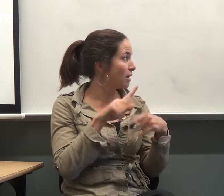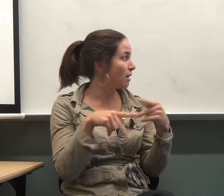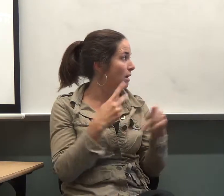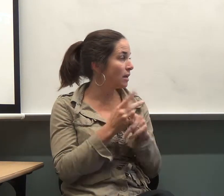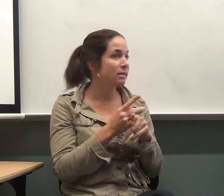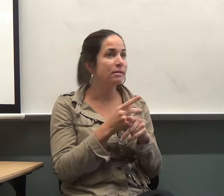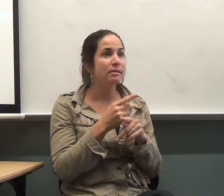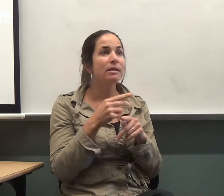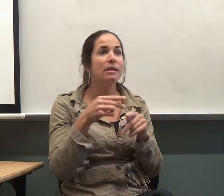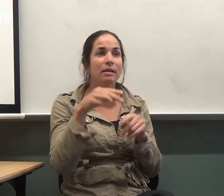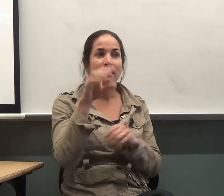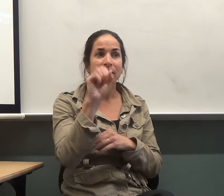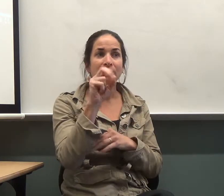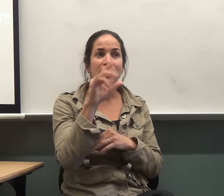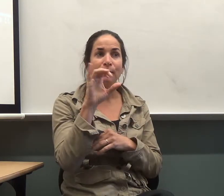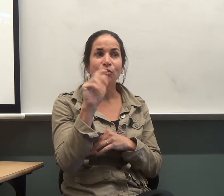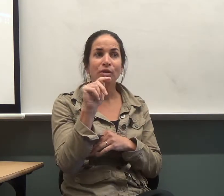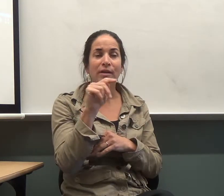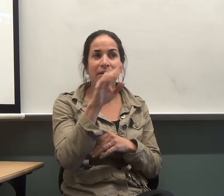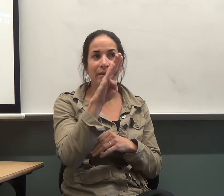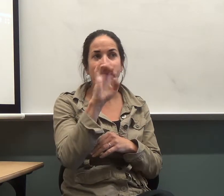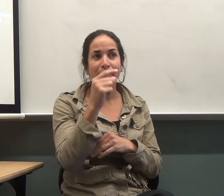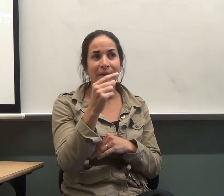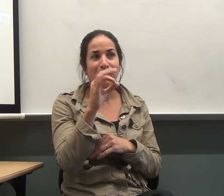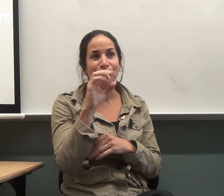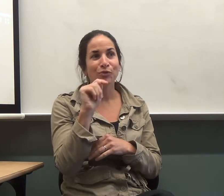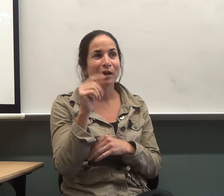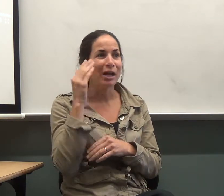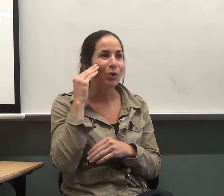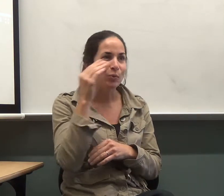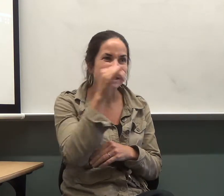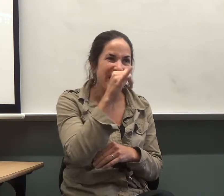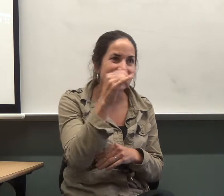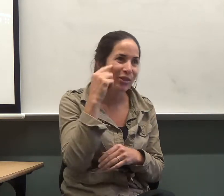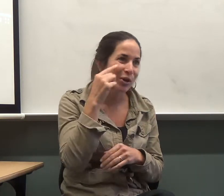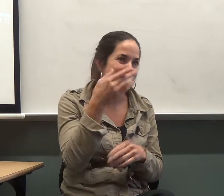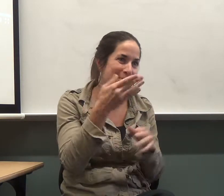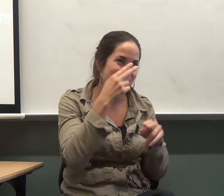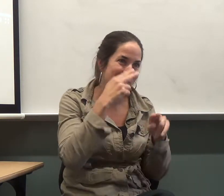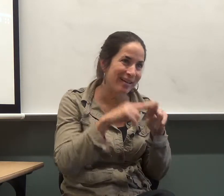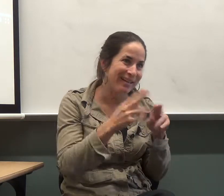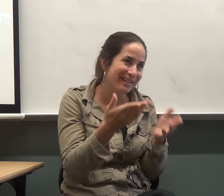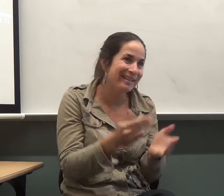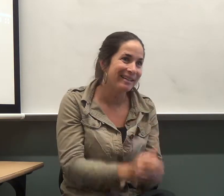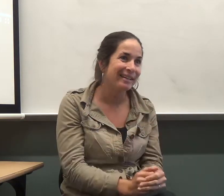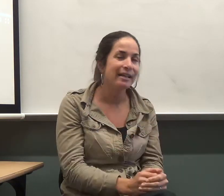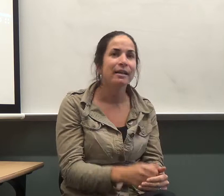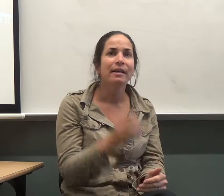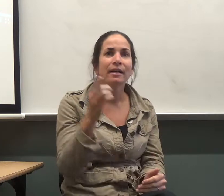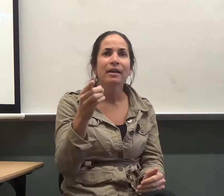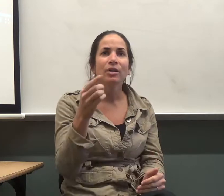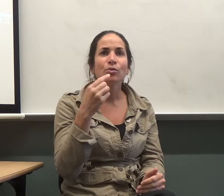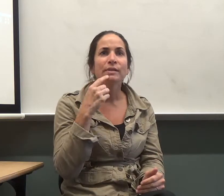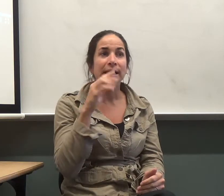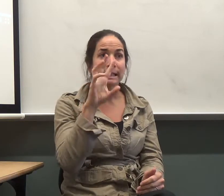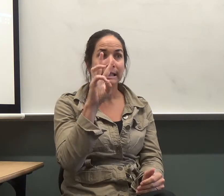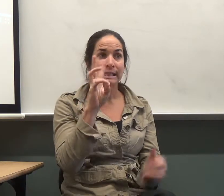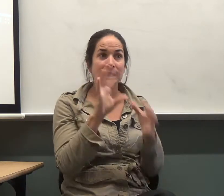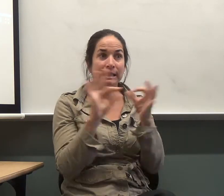subject is Bigfoot. I know it's a silly topic, but I thought you guys might have a little fun with it, okay? You said we're going to have 6 sentences total? Yes. So